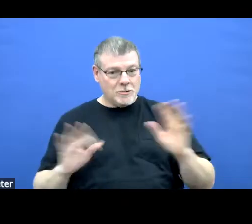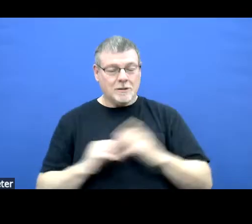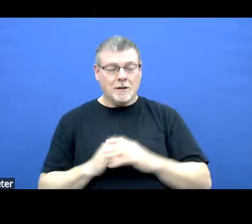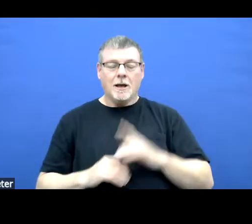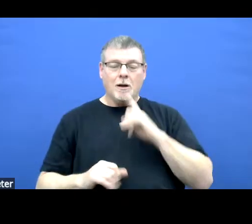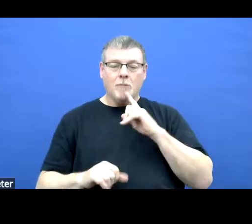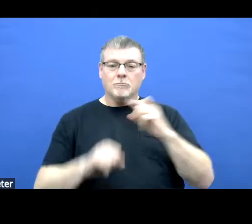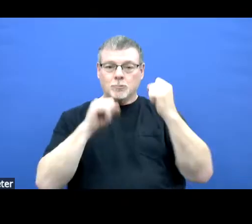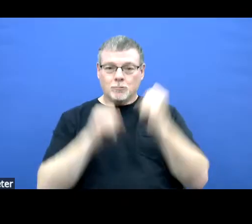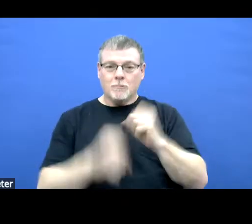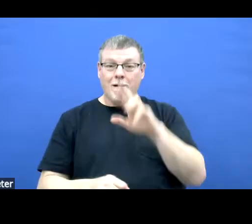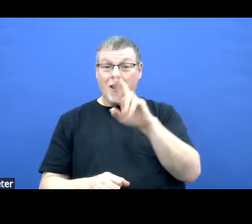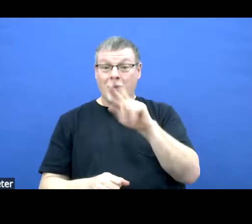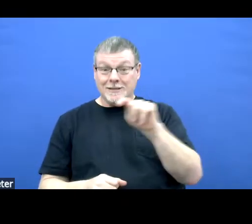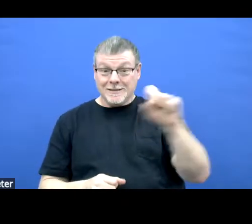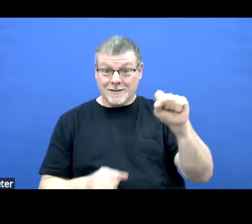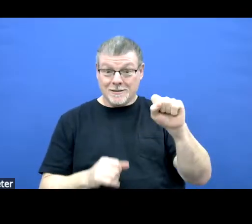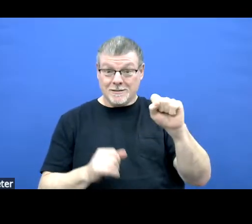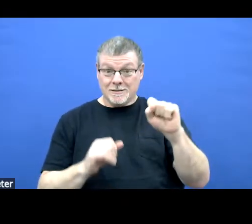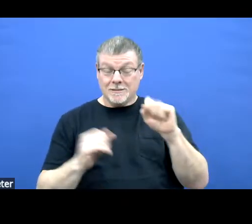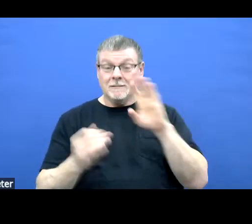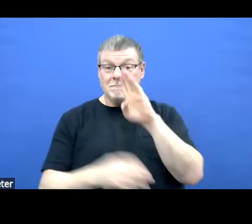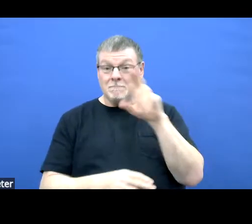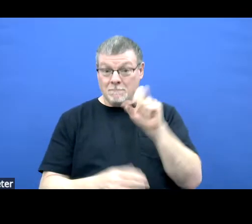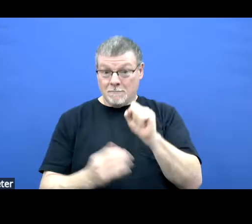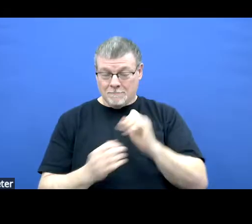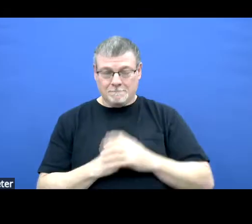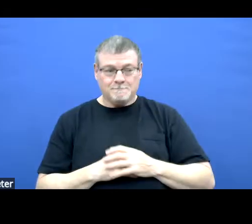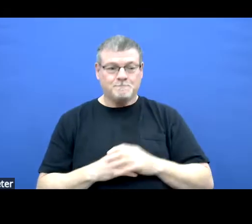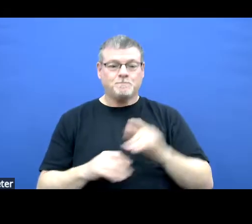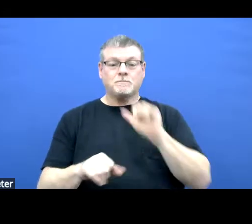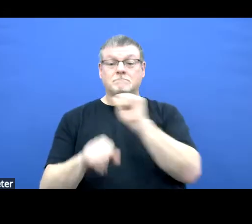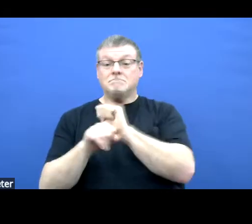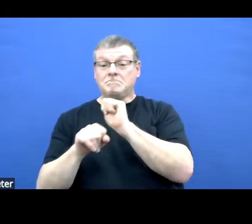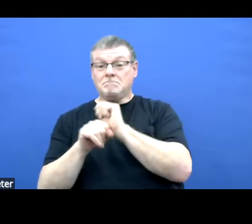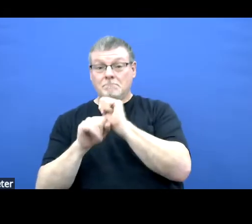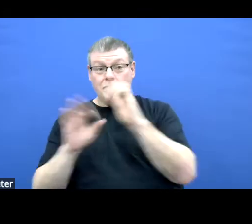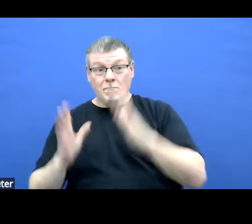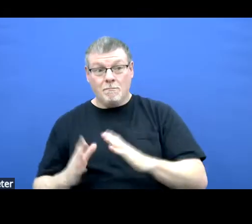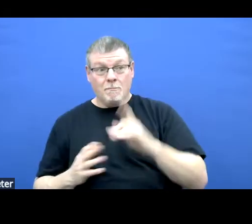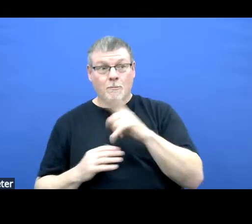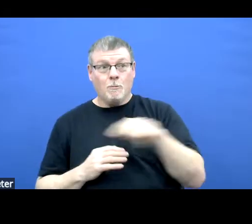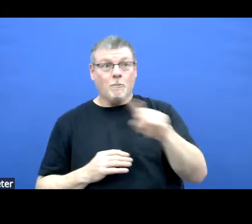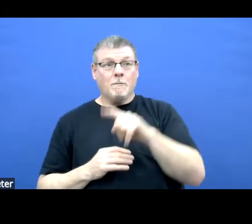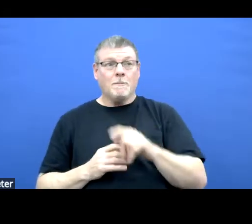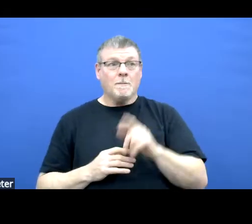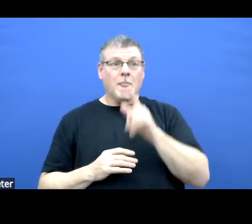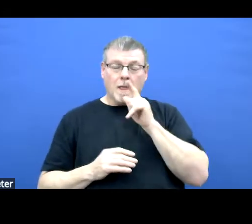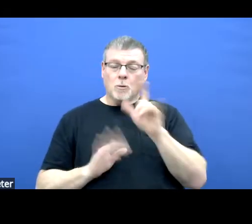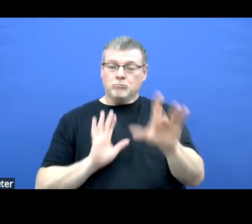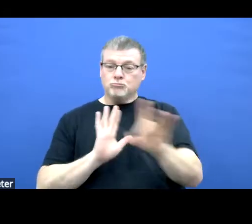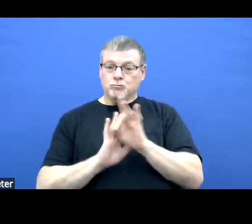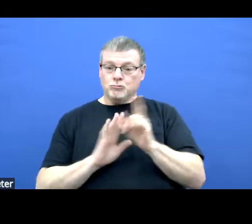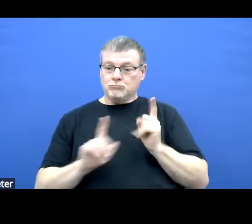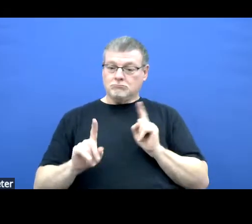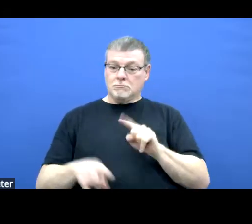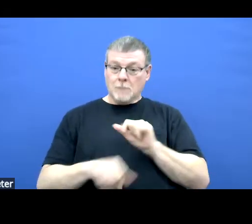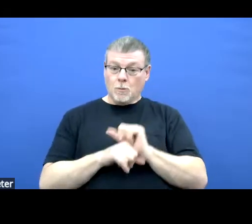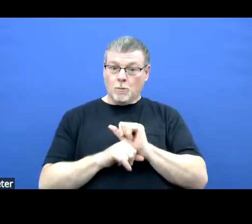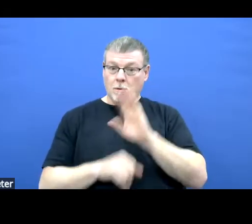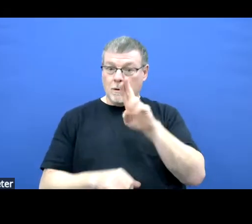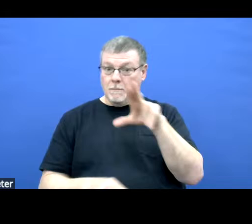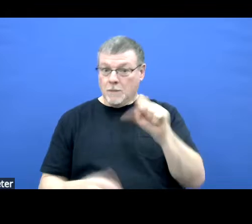robust RTS line. We have employees who choose to come to work by